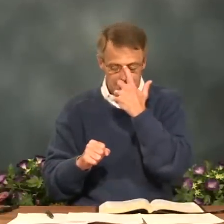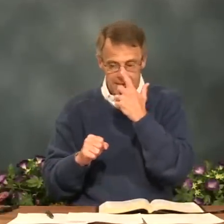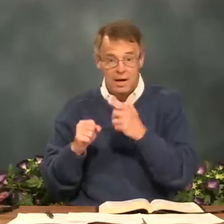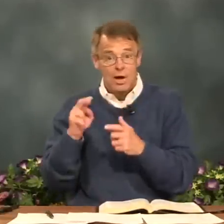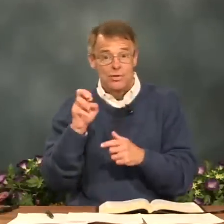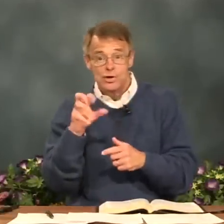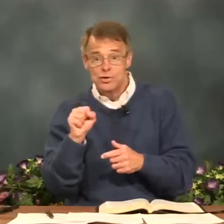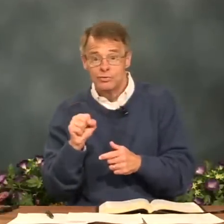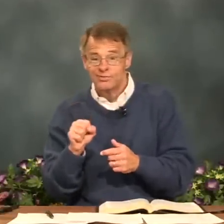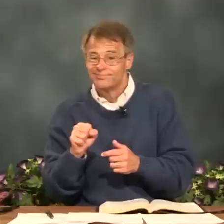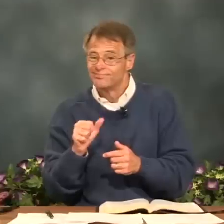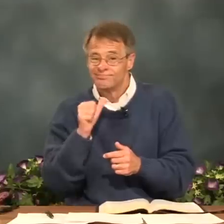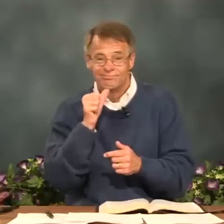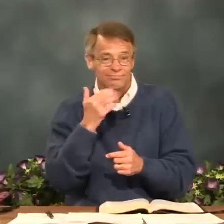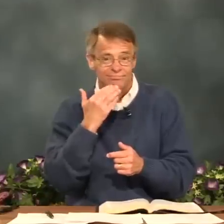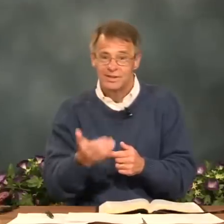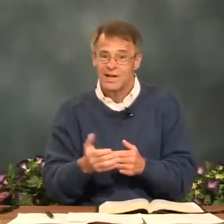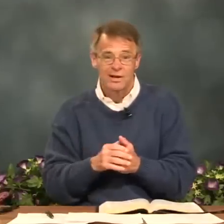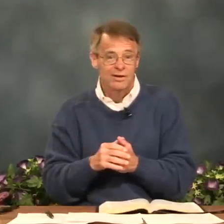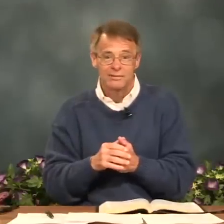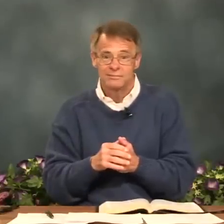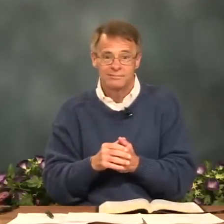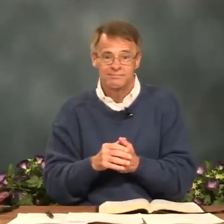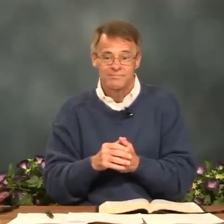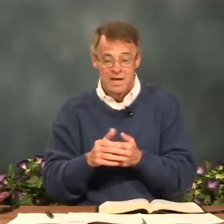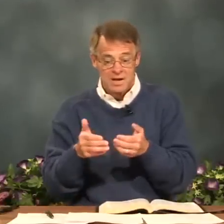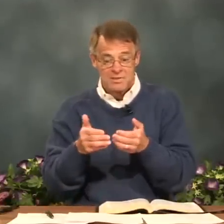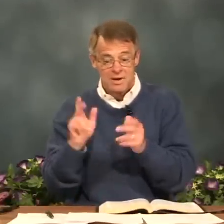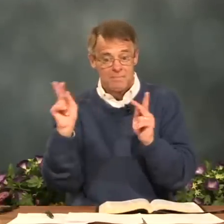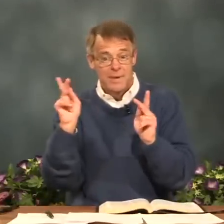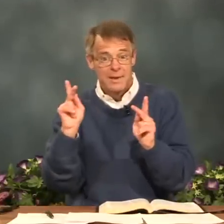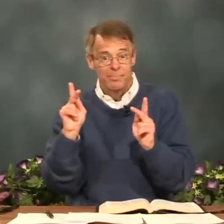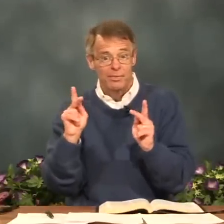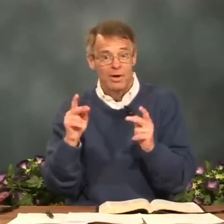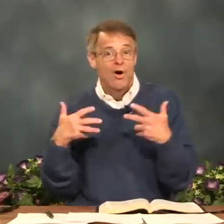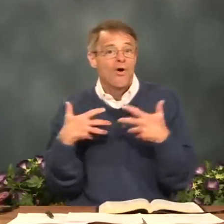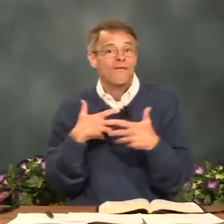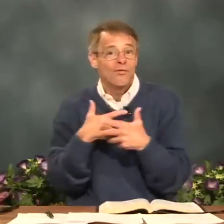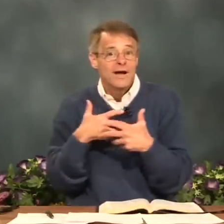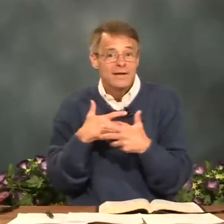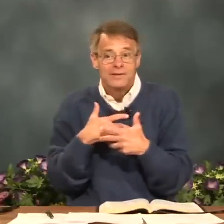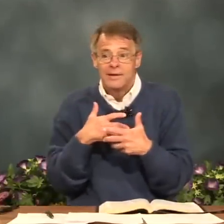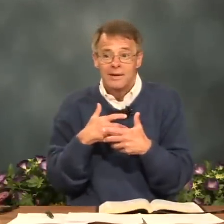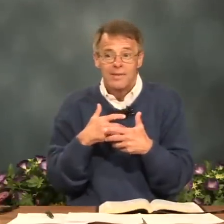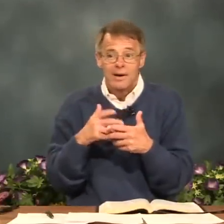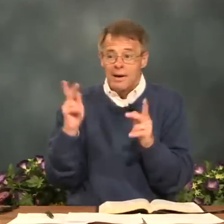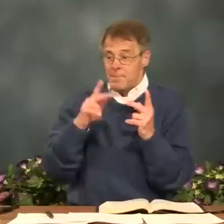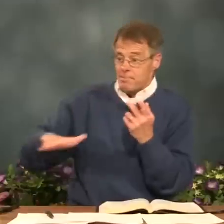And the news is not good. The people are afraid. The people